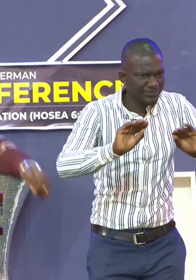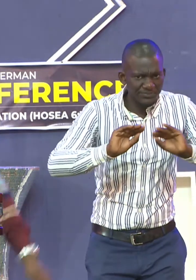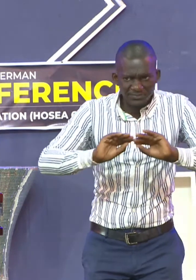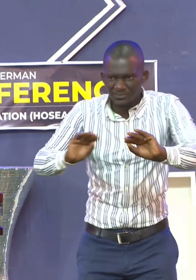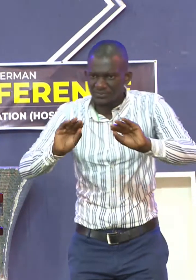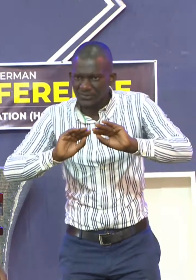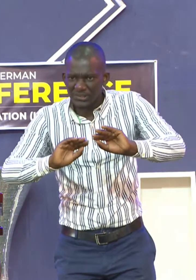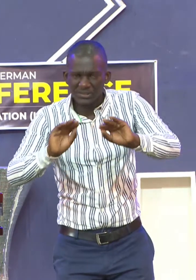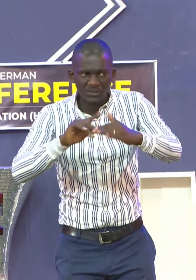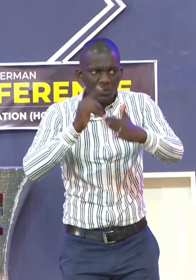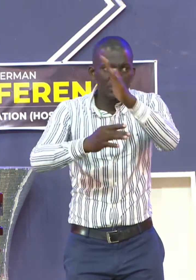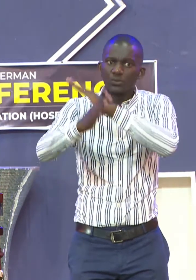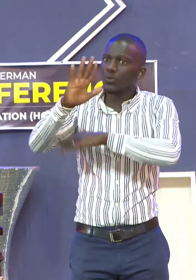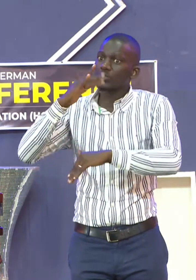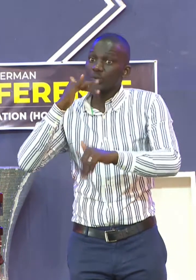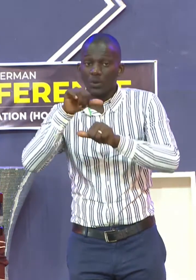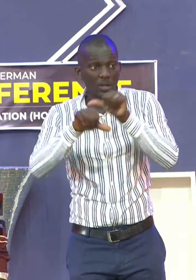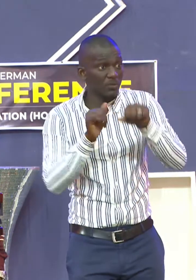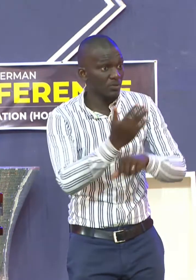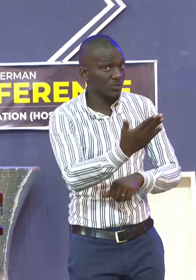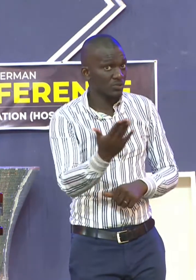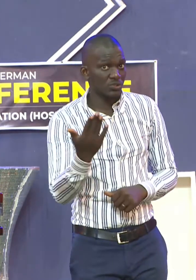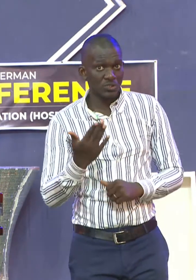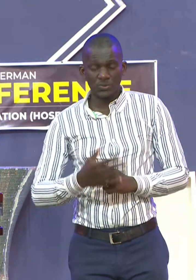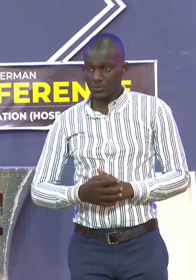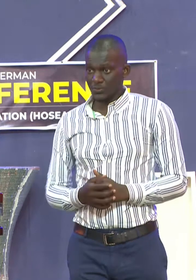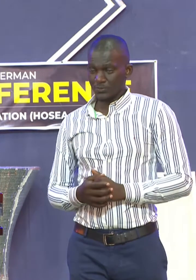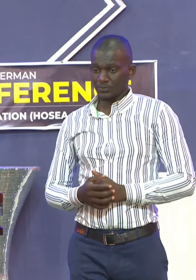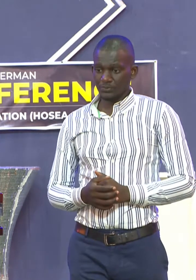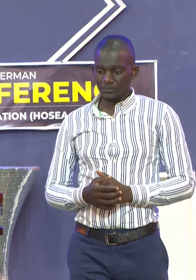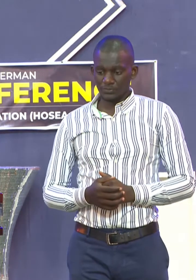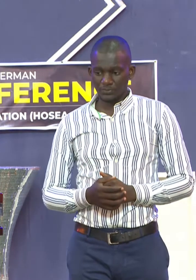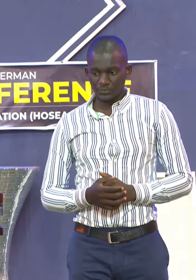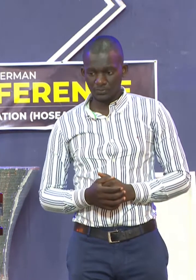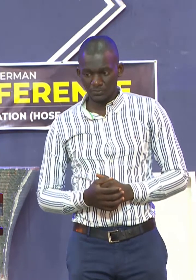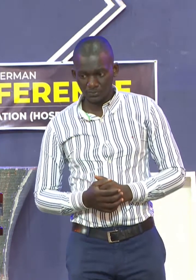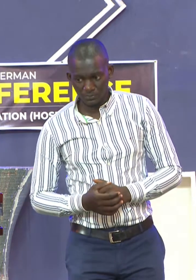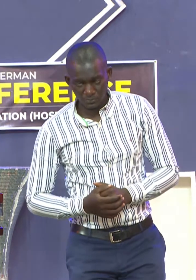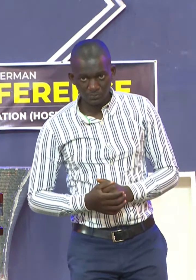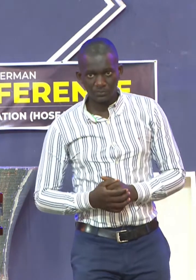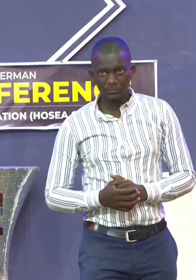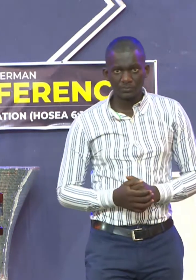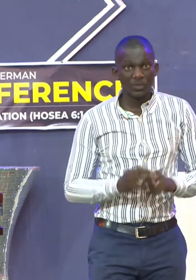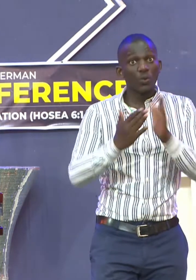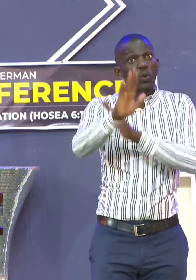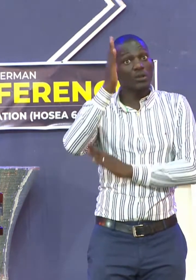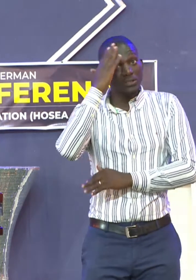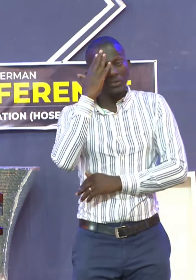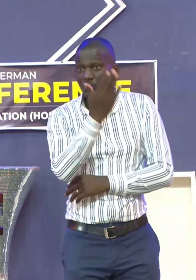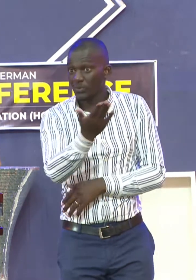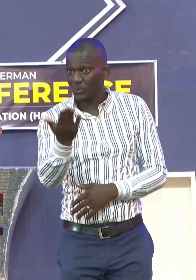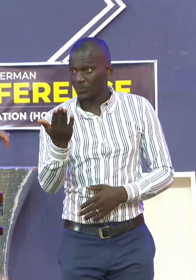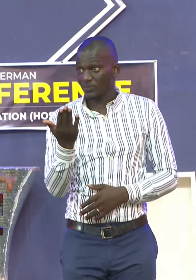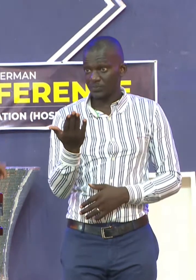you, you may teach it unto the people. I beg your pardon on that. Katonda yakumanya. For the Lord knew